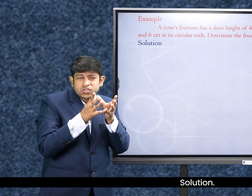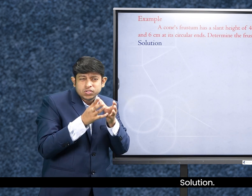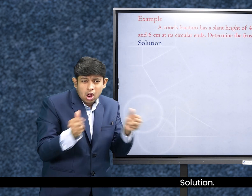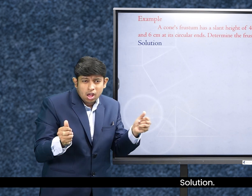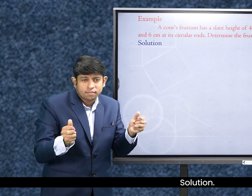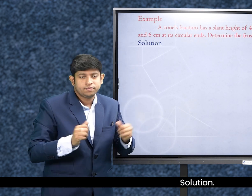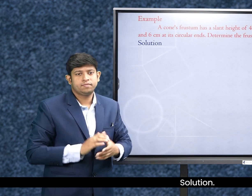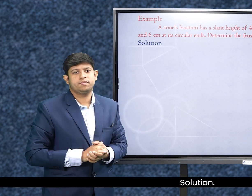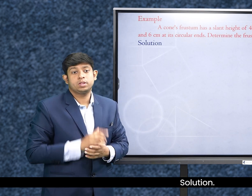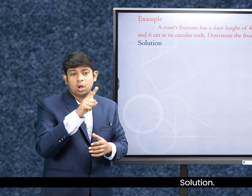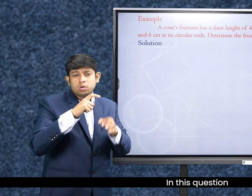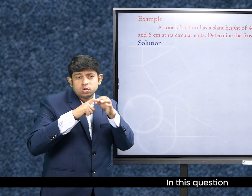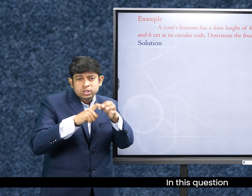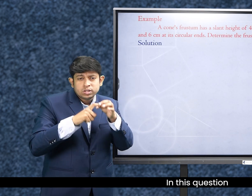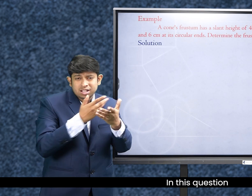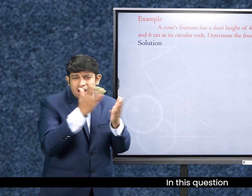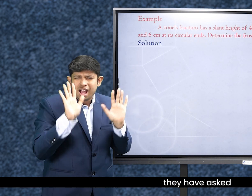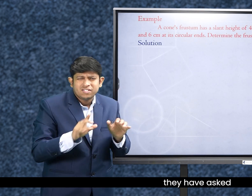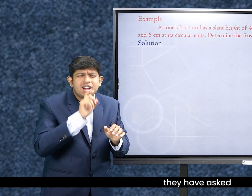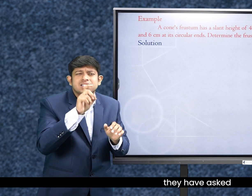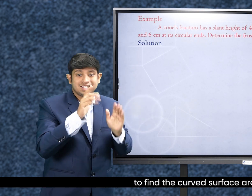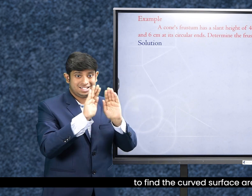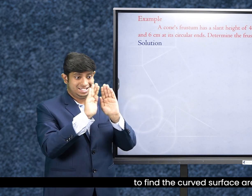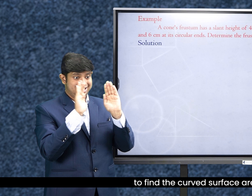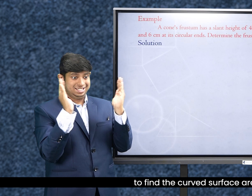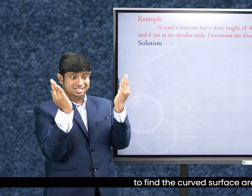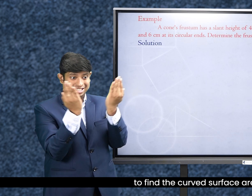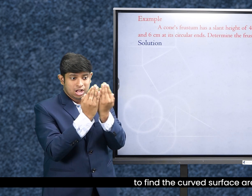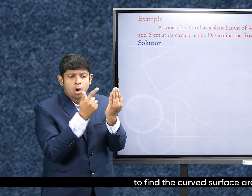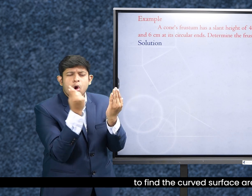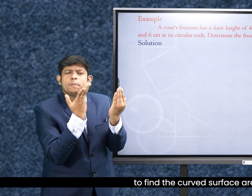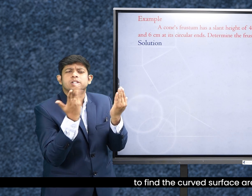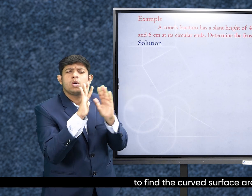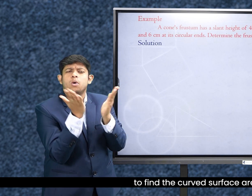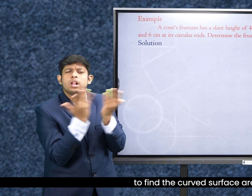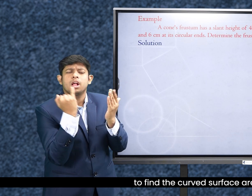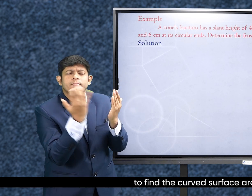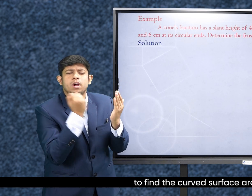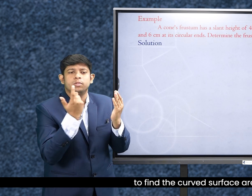Solution. In this question, they have asked to find the curved surface area.